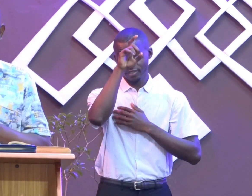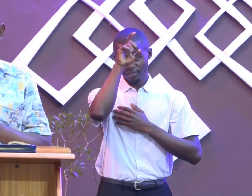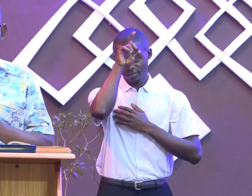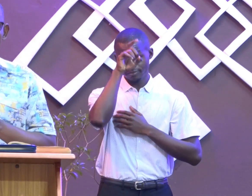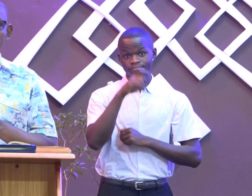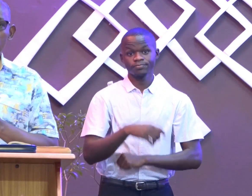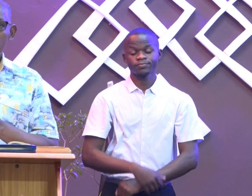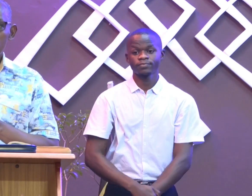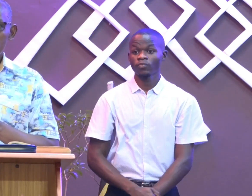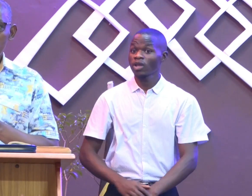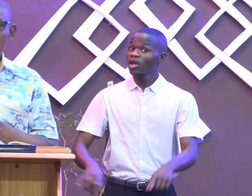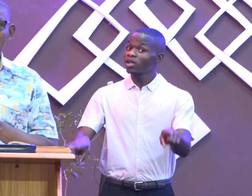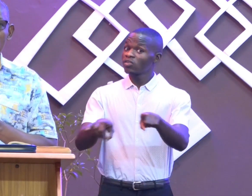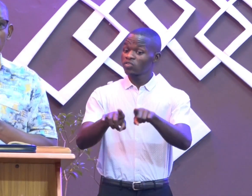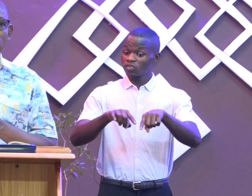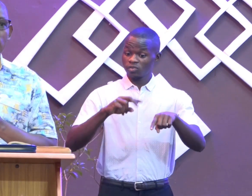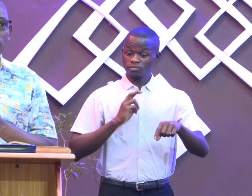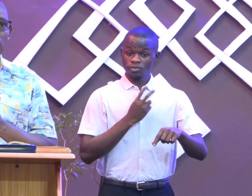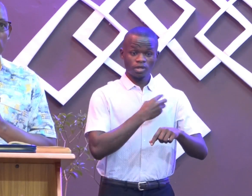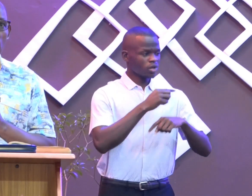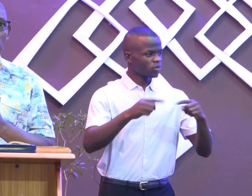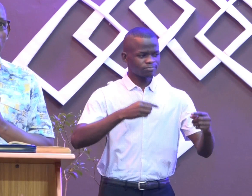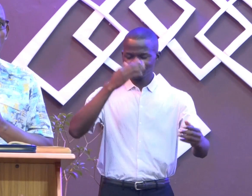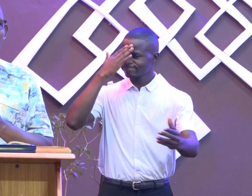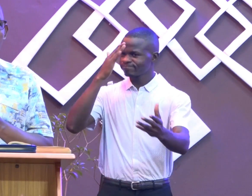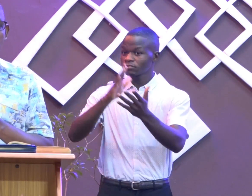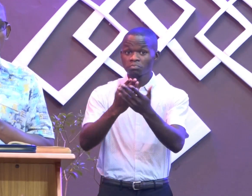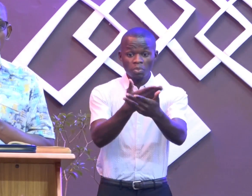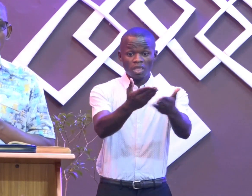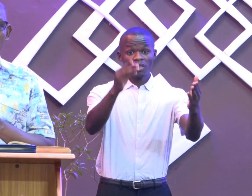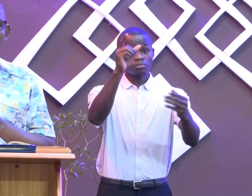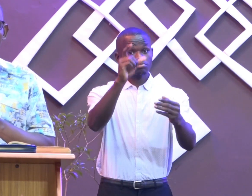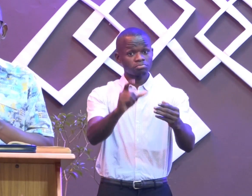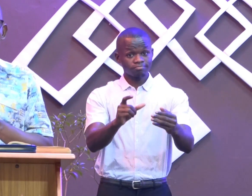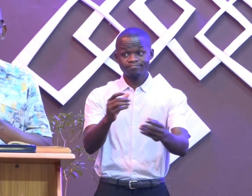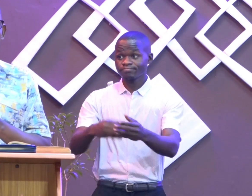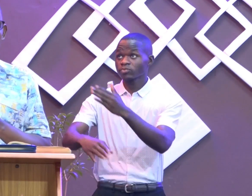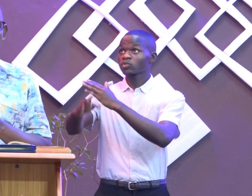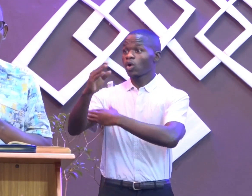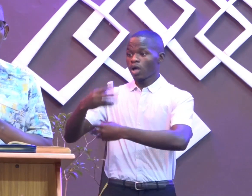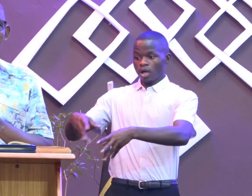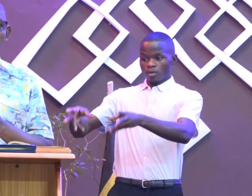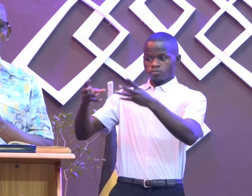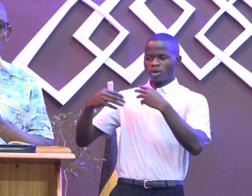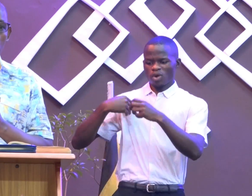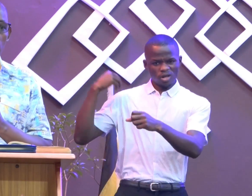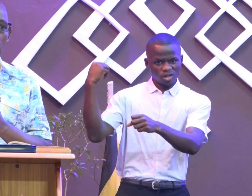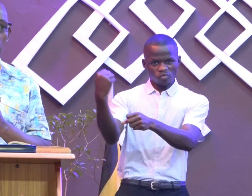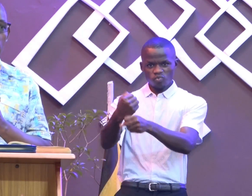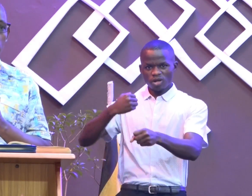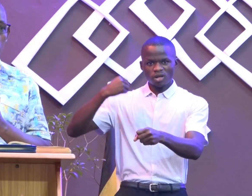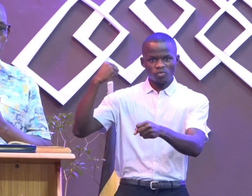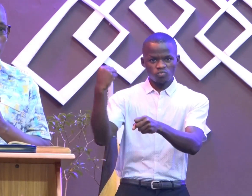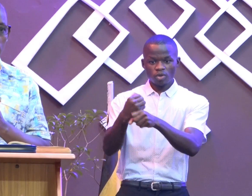to inherit the land. Naffe tukkiriza eri oyo yenna Mukama gw'atuwadde tugenda kukolera awamu nga ttiimu okulaba nga